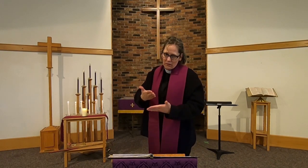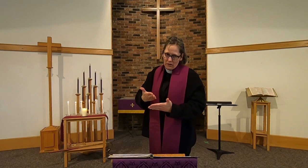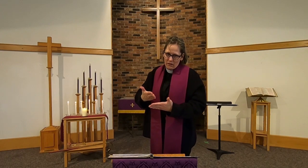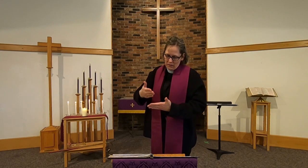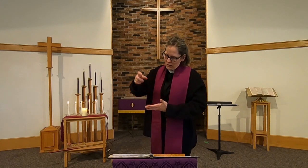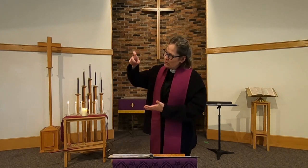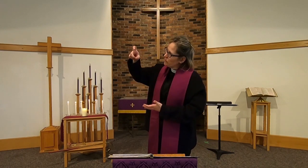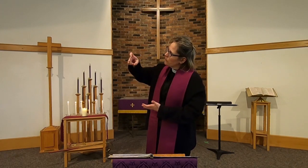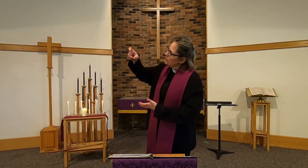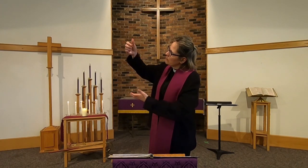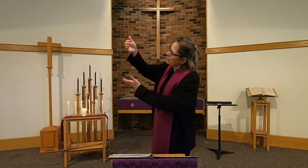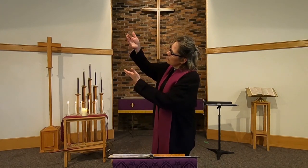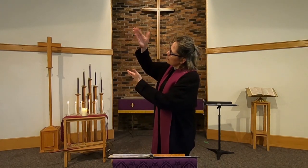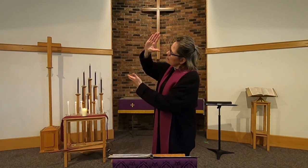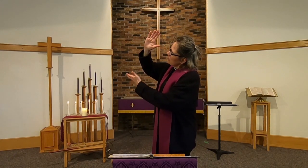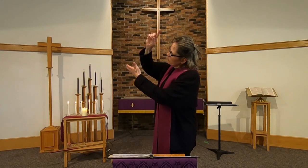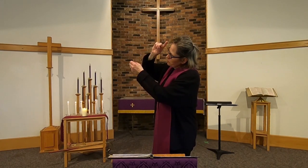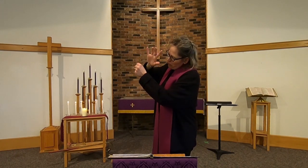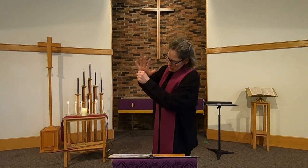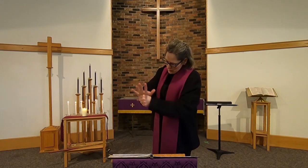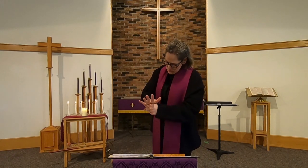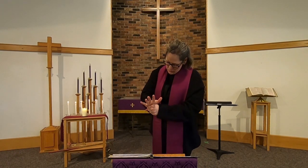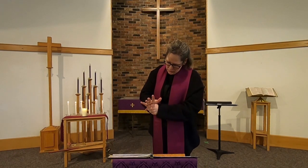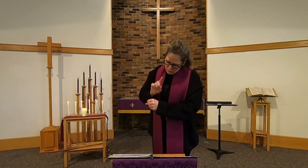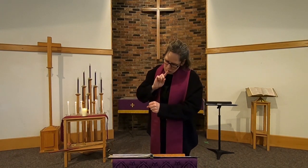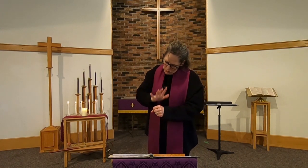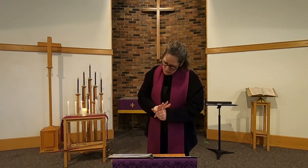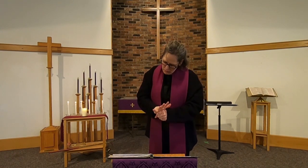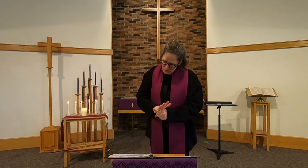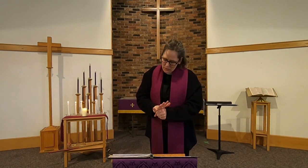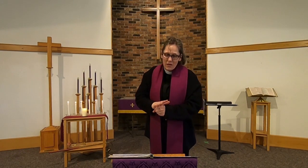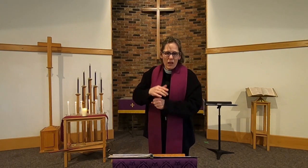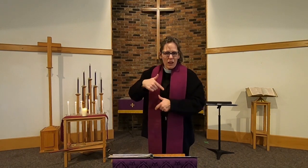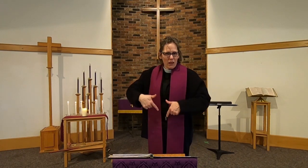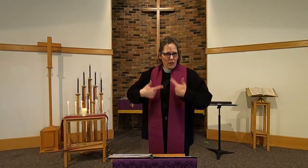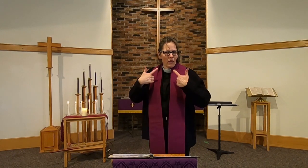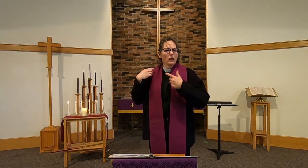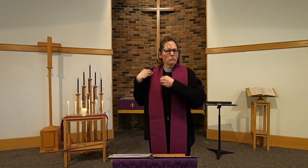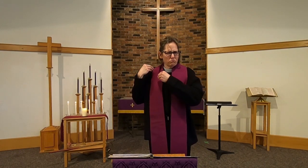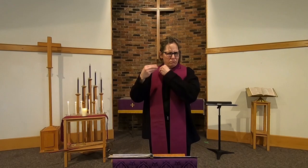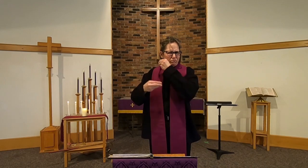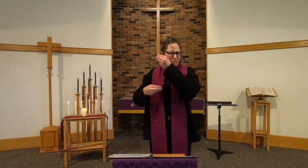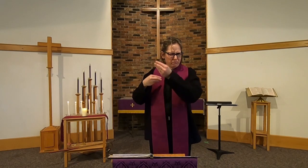We acknowledge that we need God's promise of abundant life.